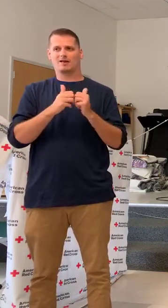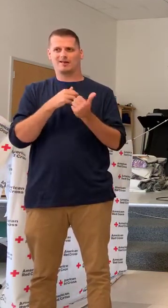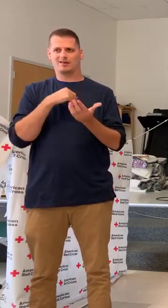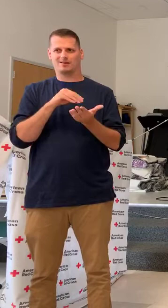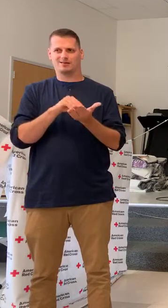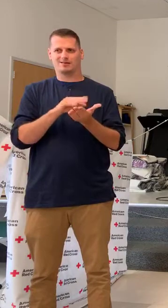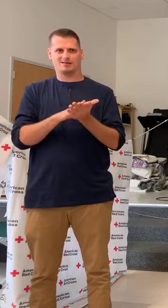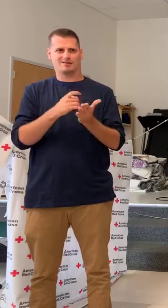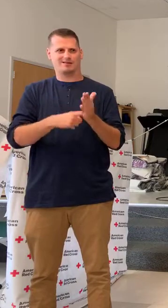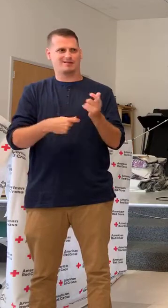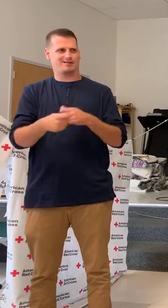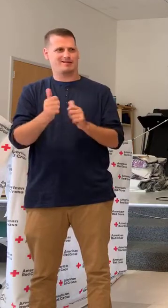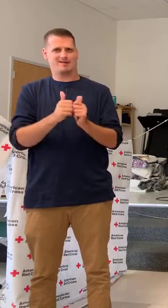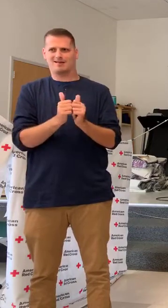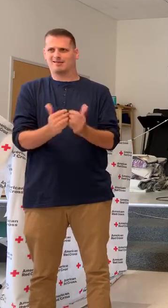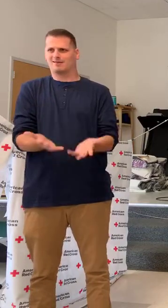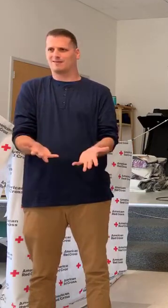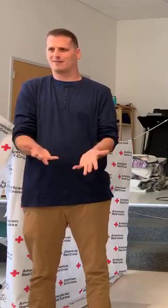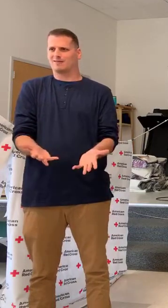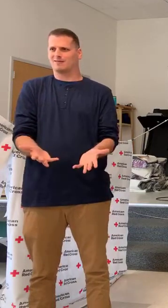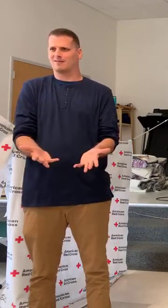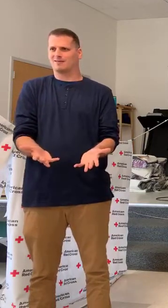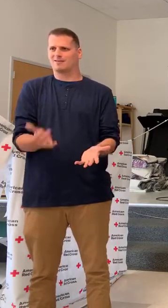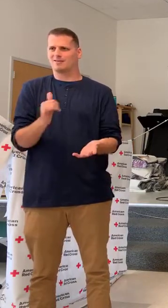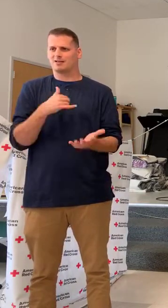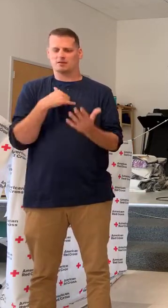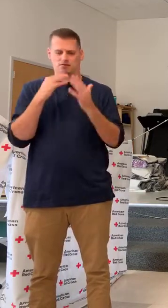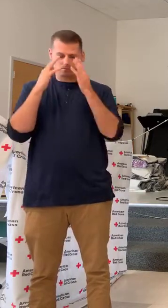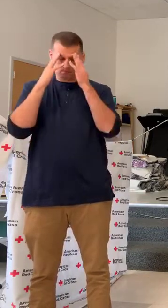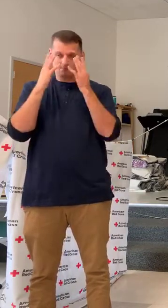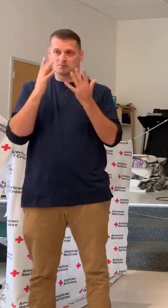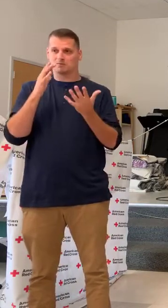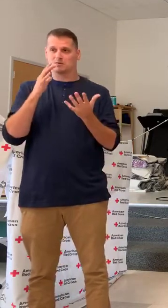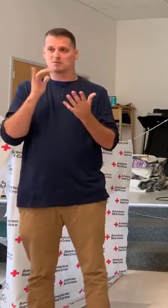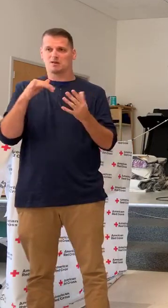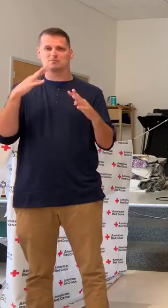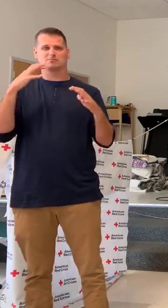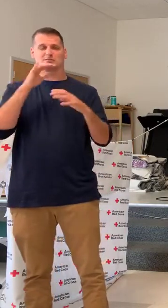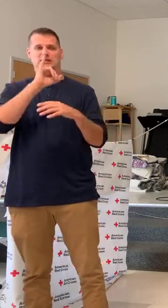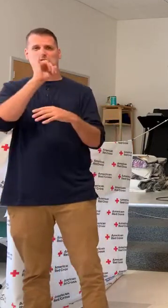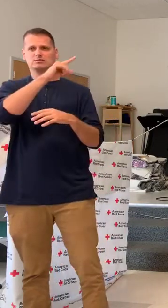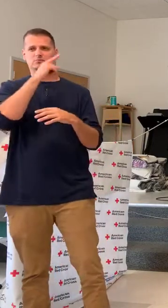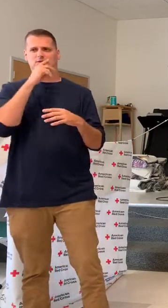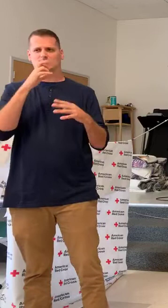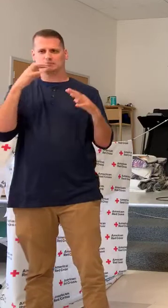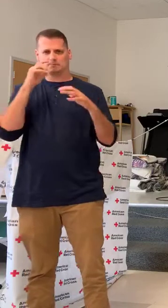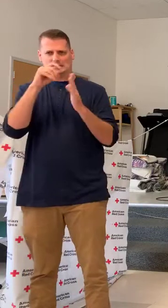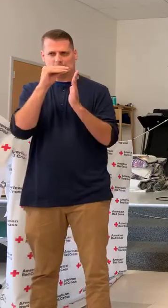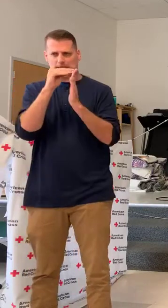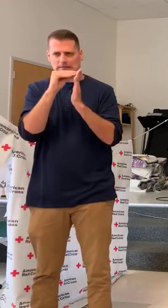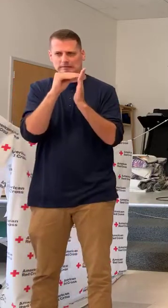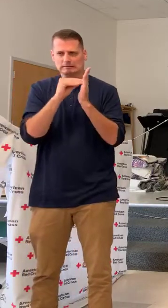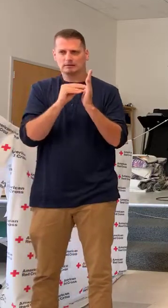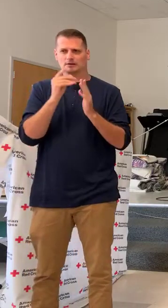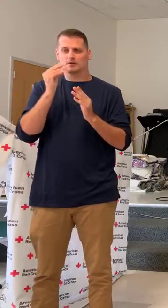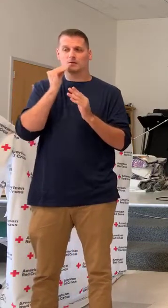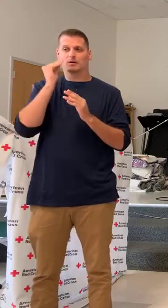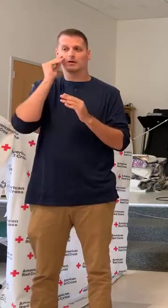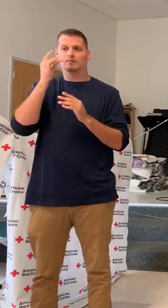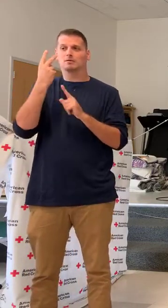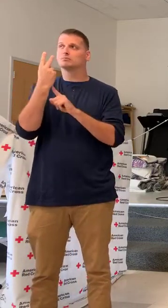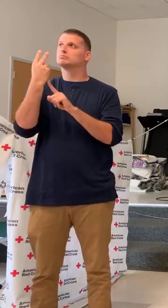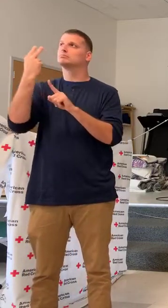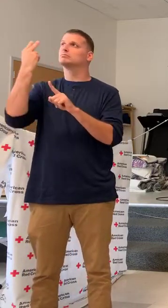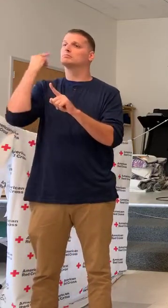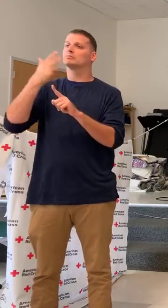know, 50% used. Oh no, they're only good for so many years. But you have to write everything down. Keep a list of that, whether you have insurance or do not